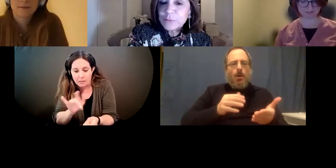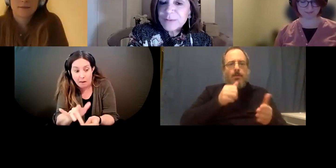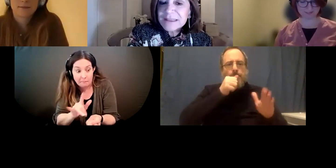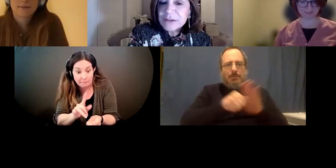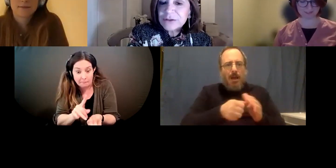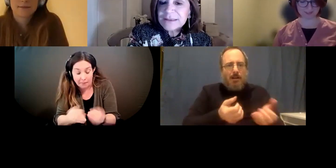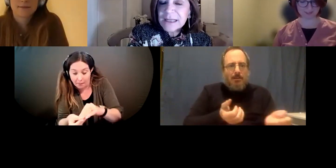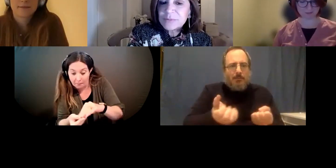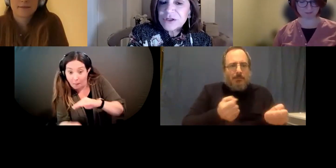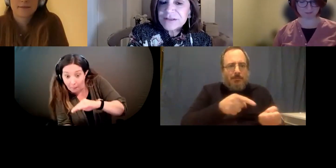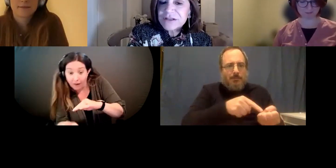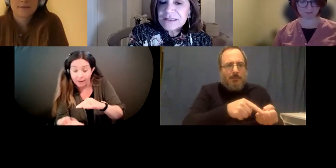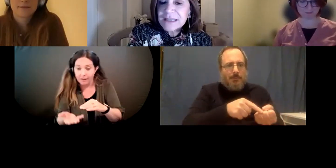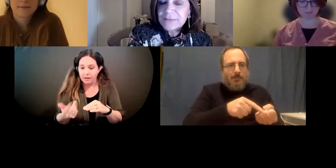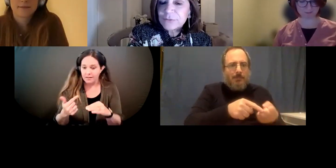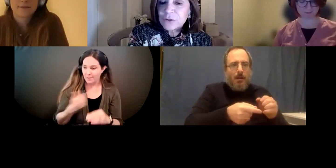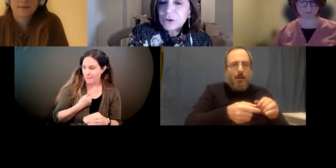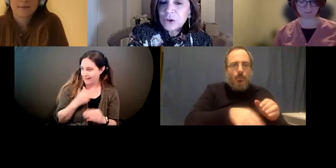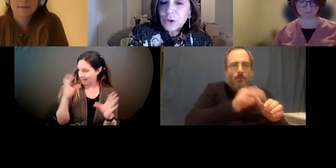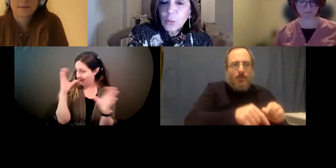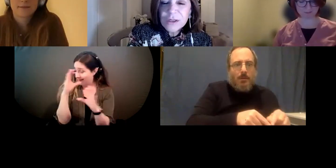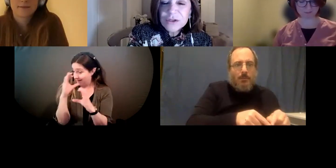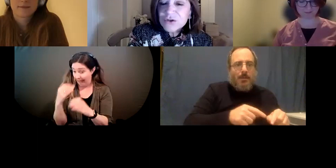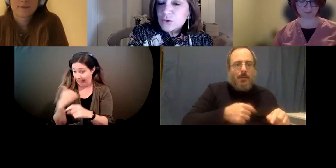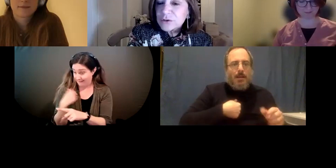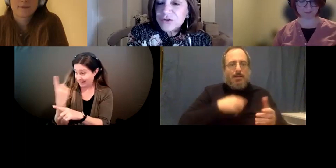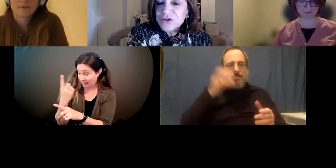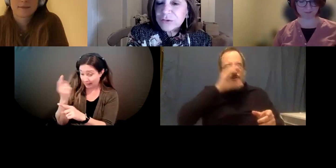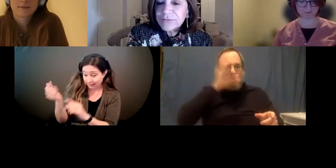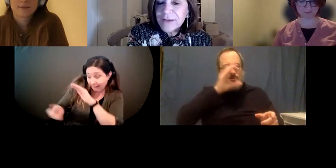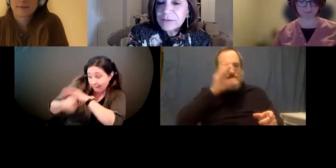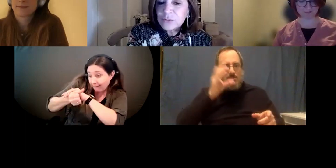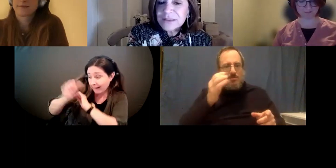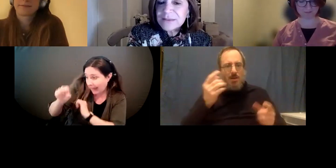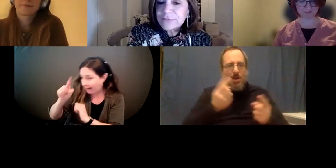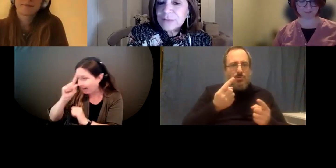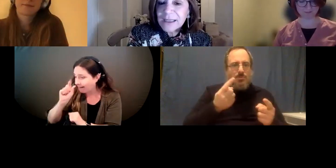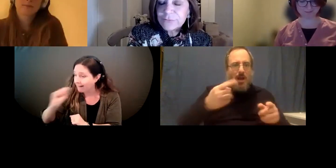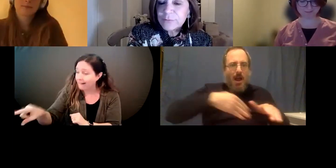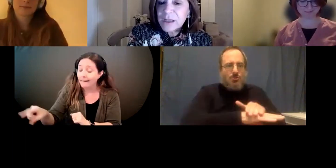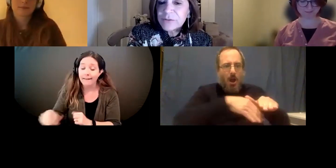neighborhood for mysterious objects to decipher. One stool at the soda fountain was a